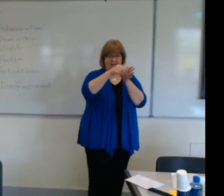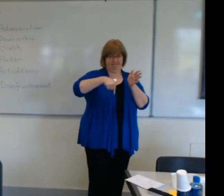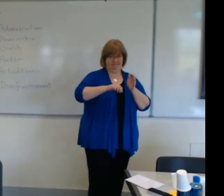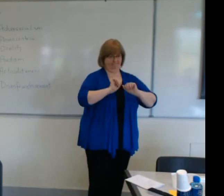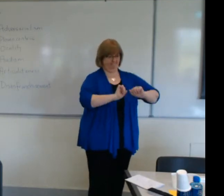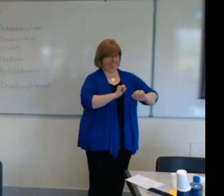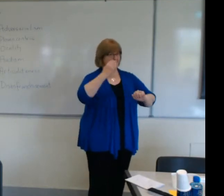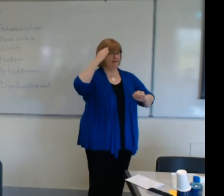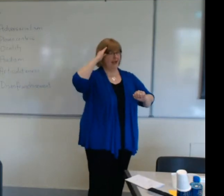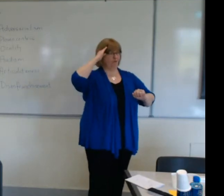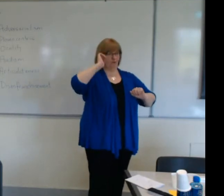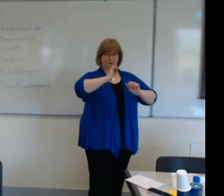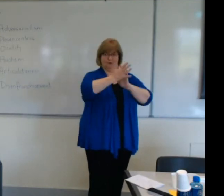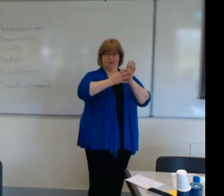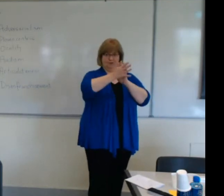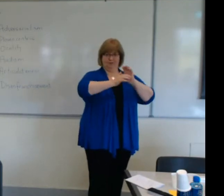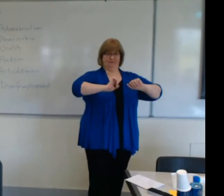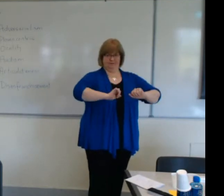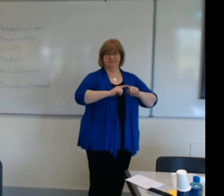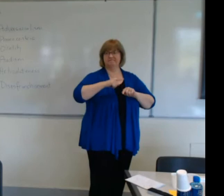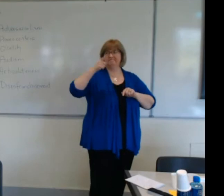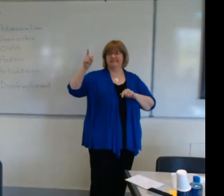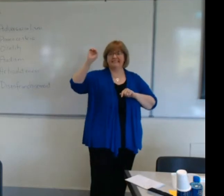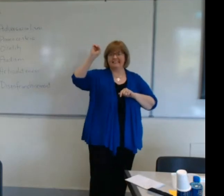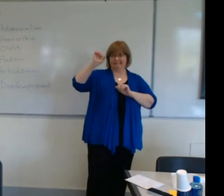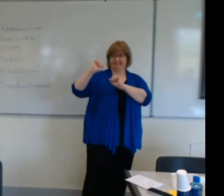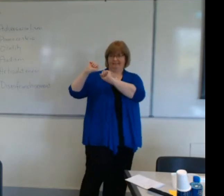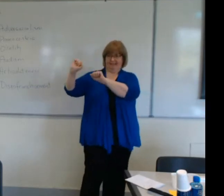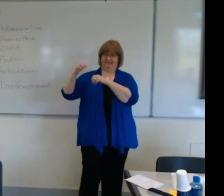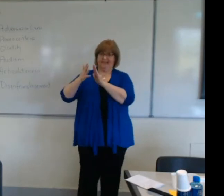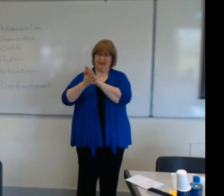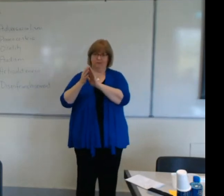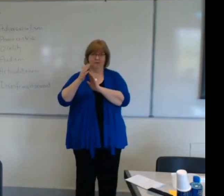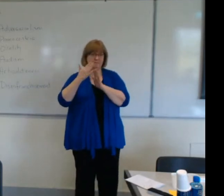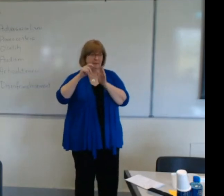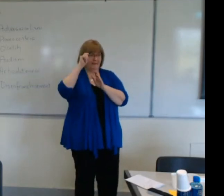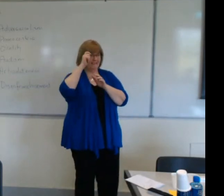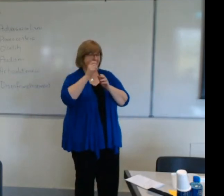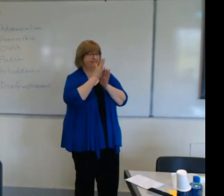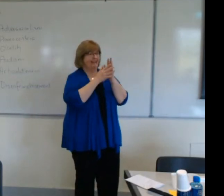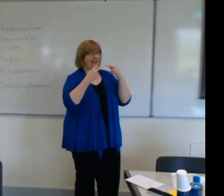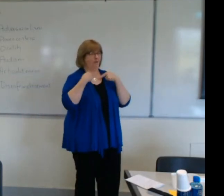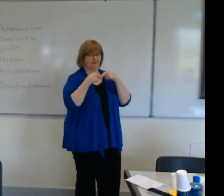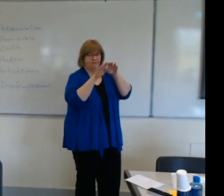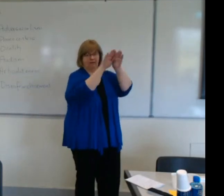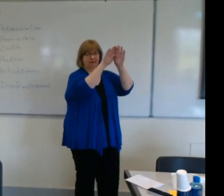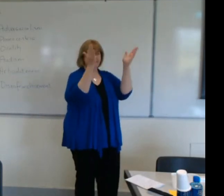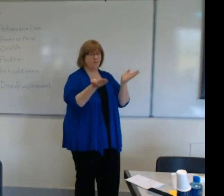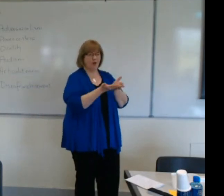You may see somebody using Irish Sign Language, which is used here in Ireland, or in England. They use British Sign Language. Very